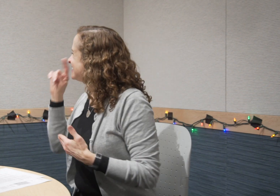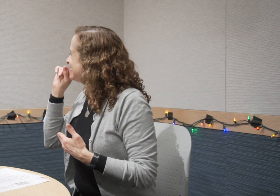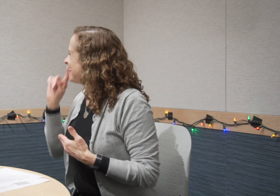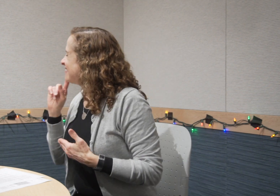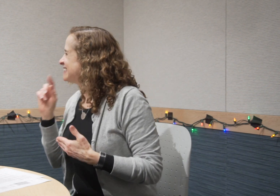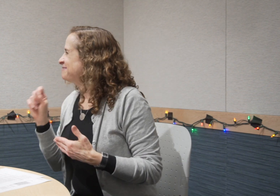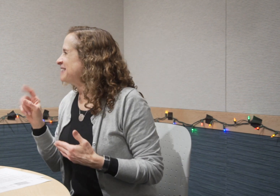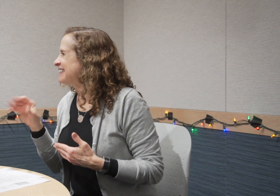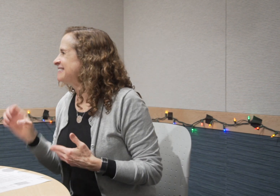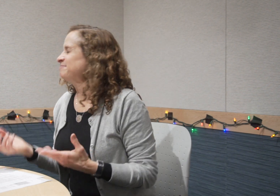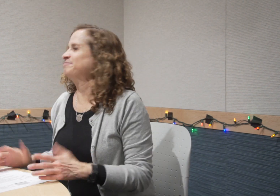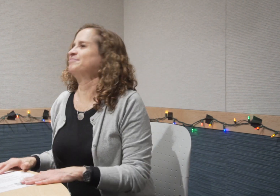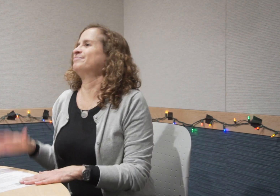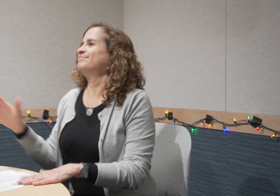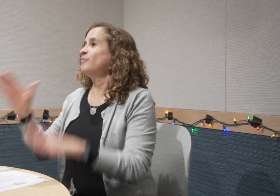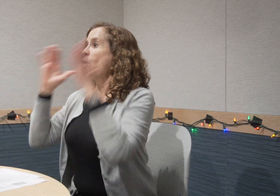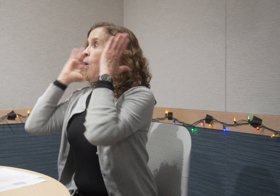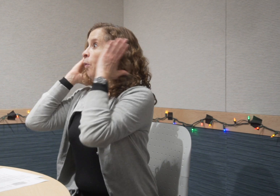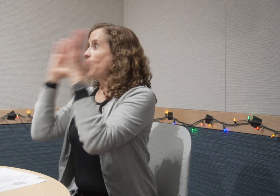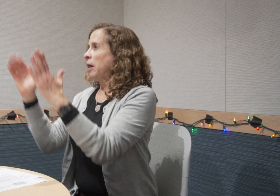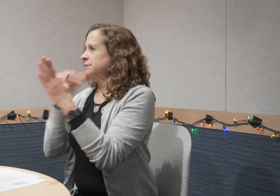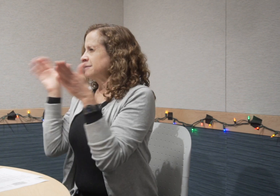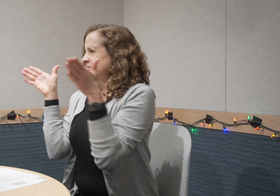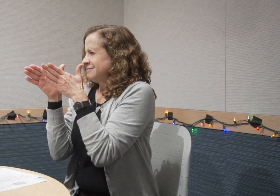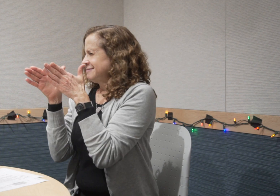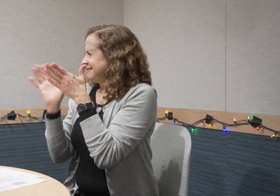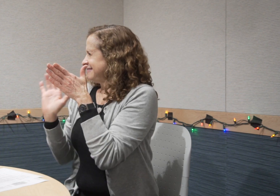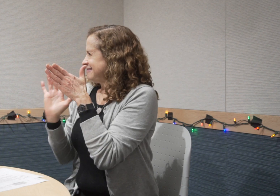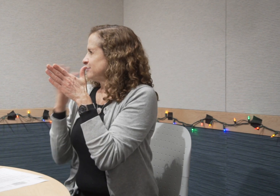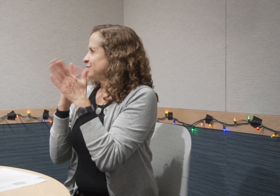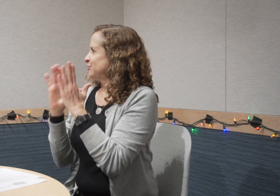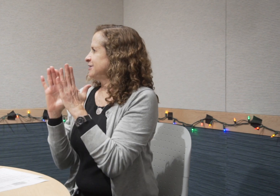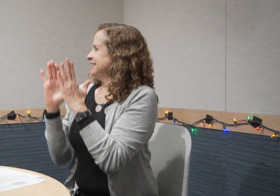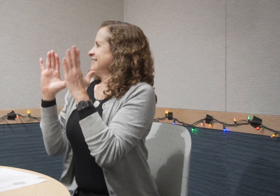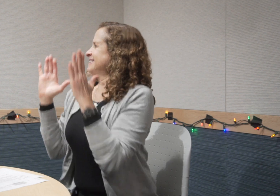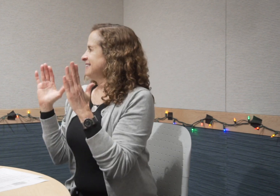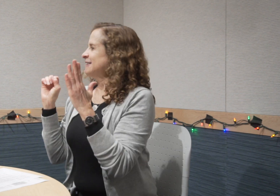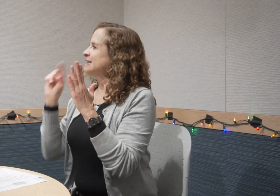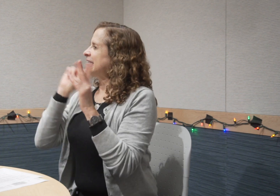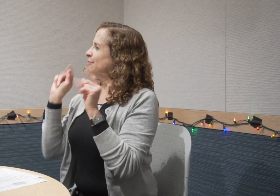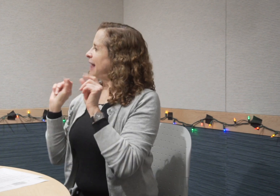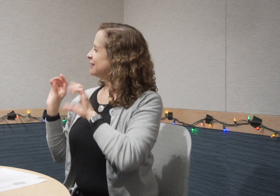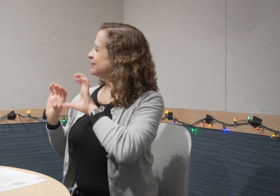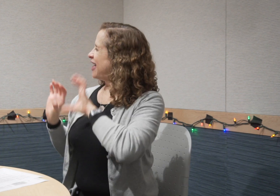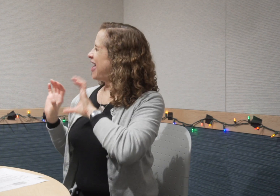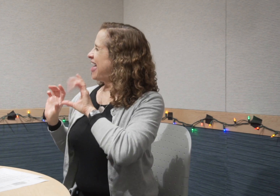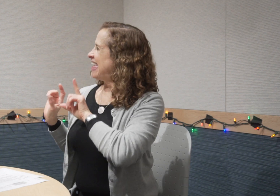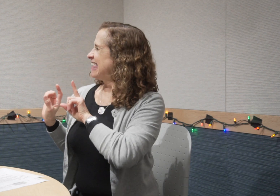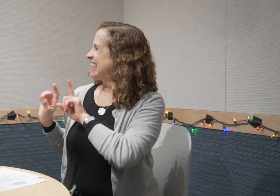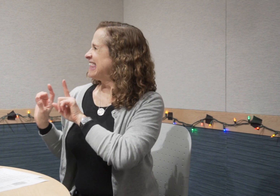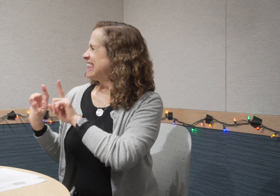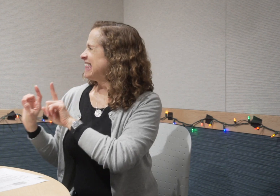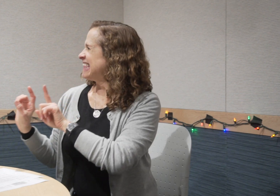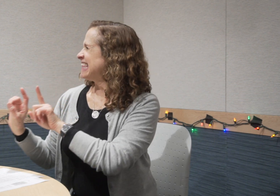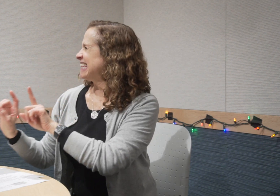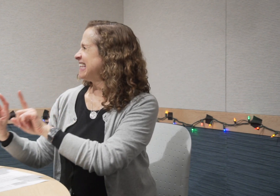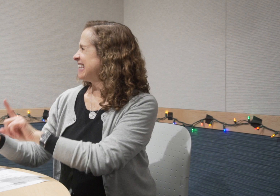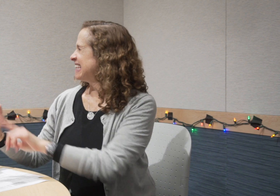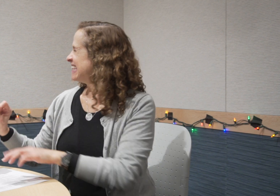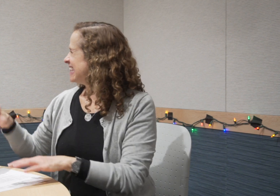up on top, that's better. That's a deaf space. Or hallways that aren't too narrow, because deaf people like to chat as they're walking. And maybe